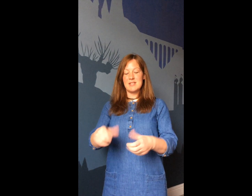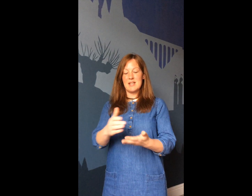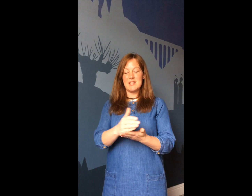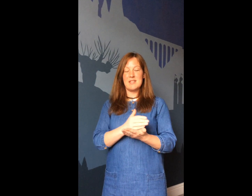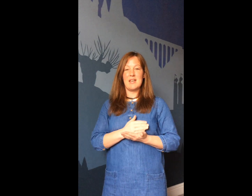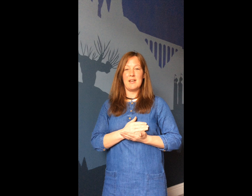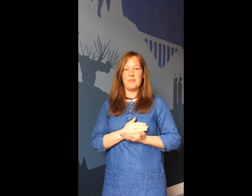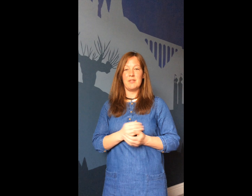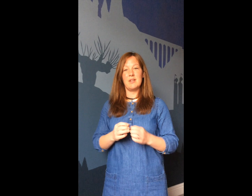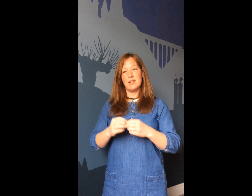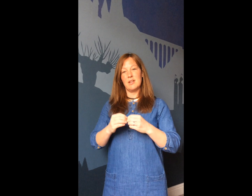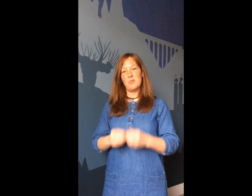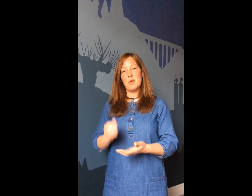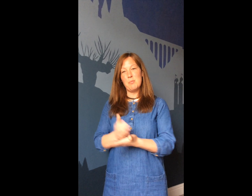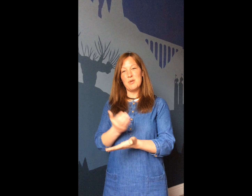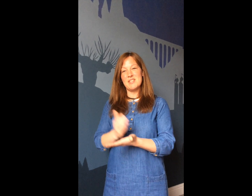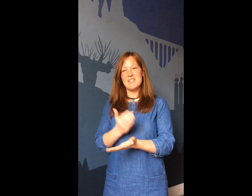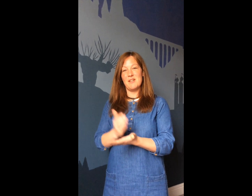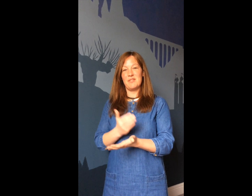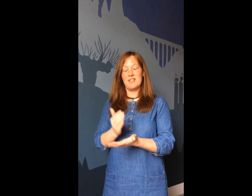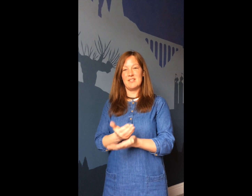Stay safe and be positive.